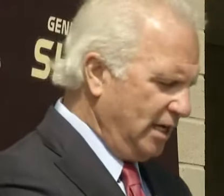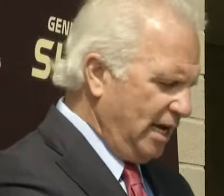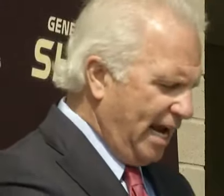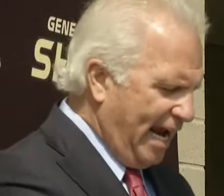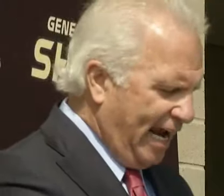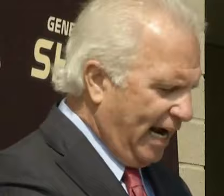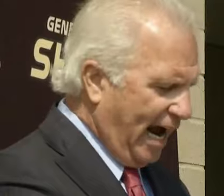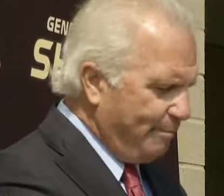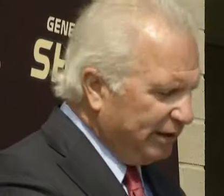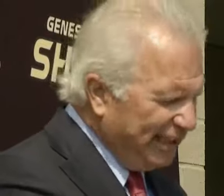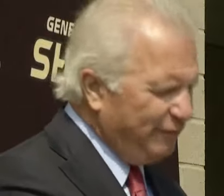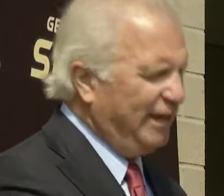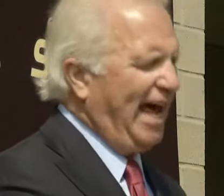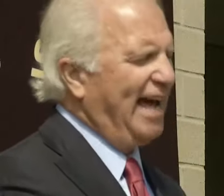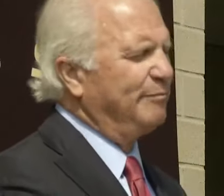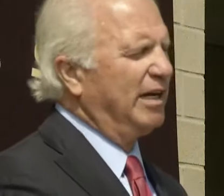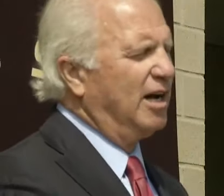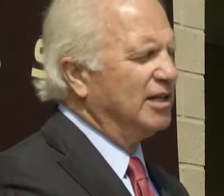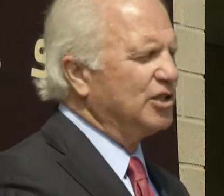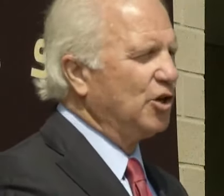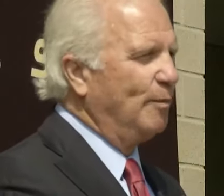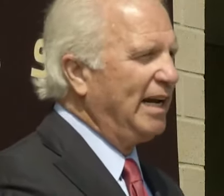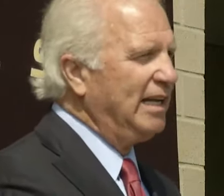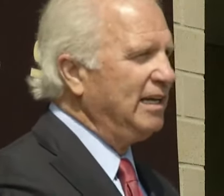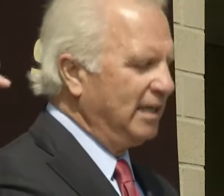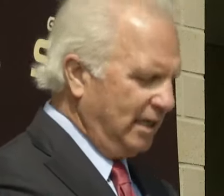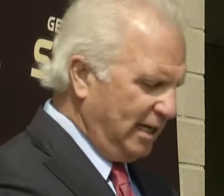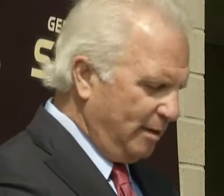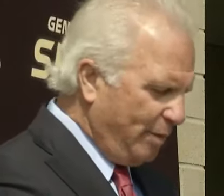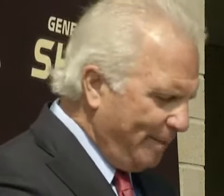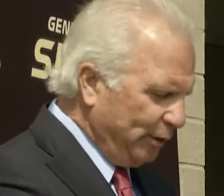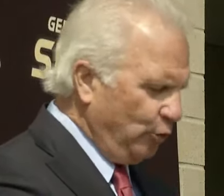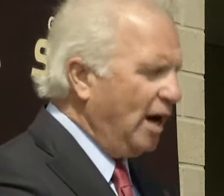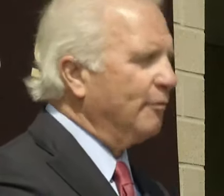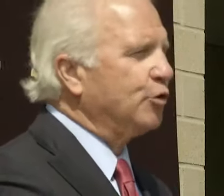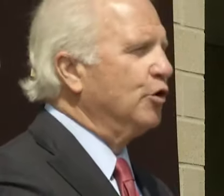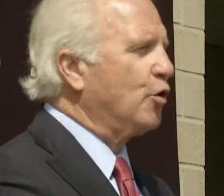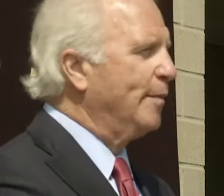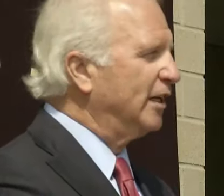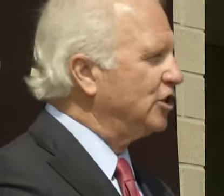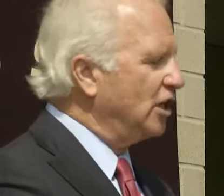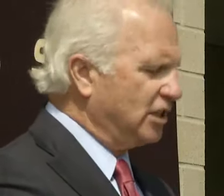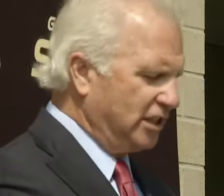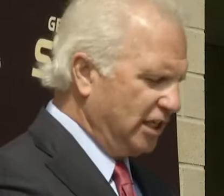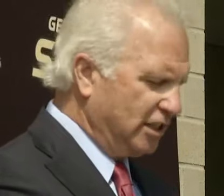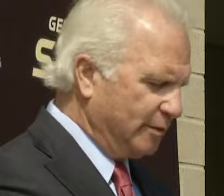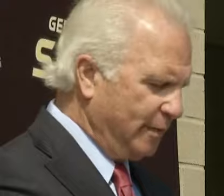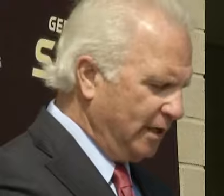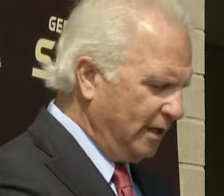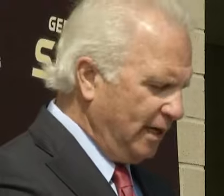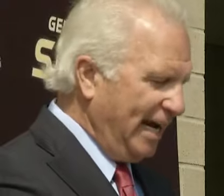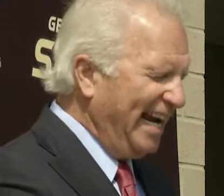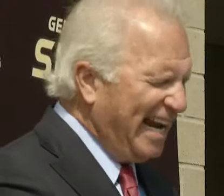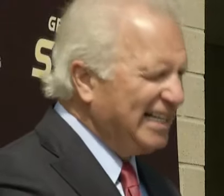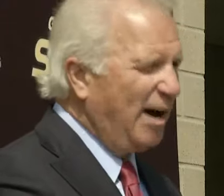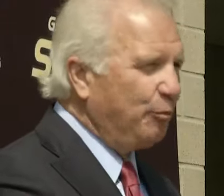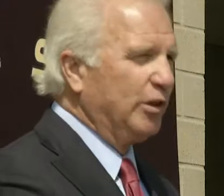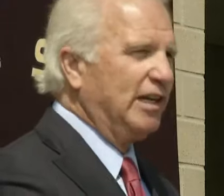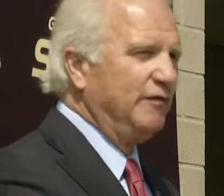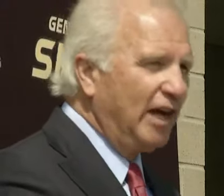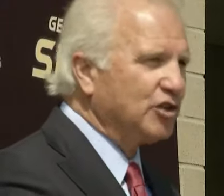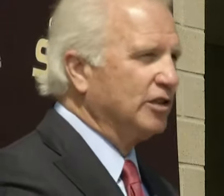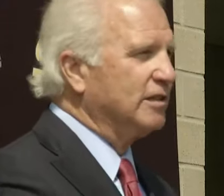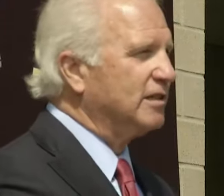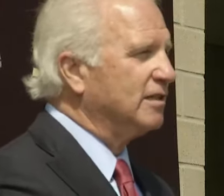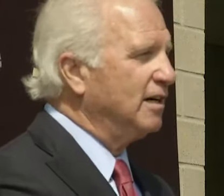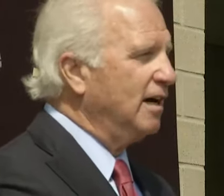expansion. And I believe that because so many people who come through the criminal justice system and end up